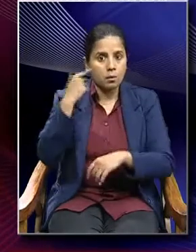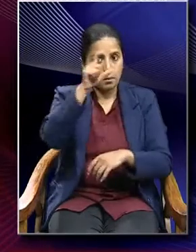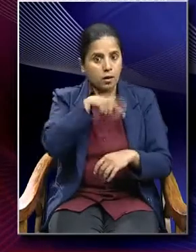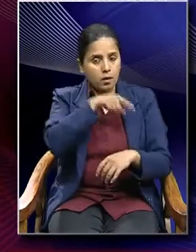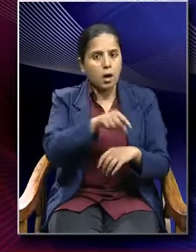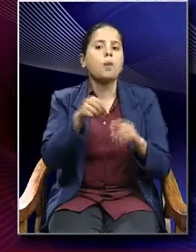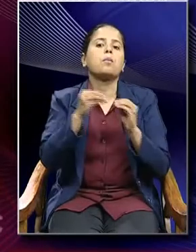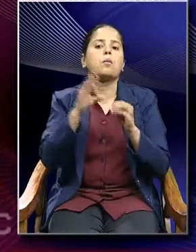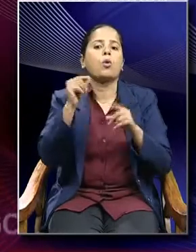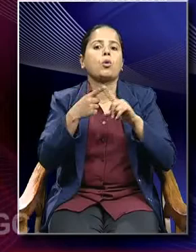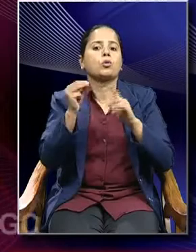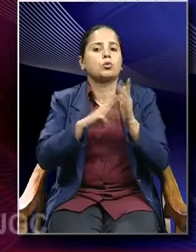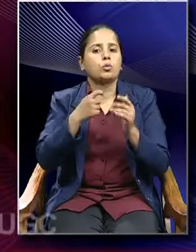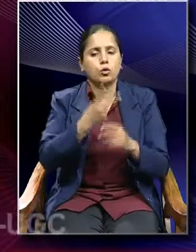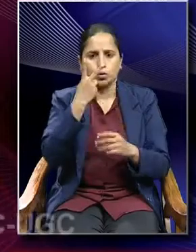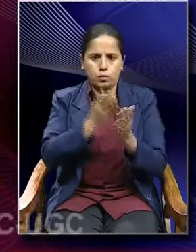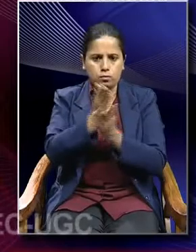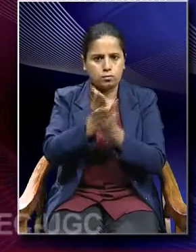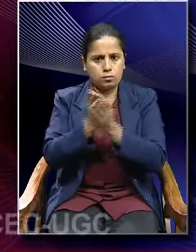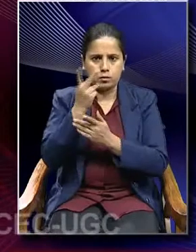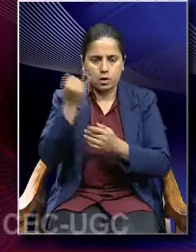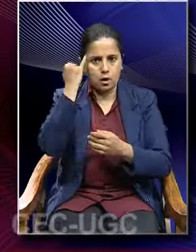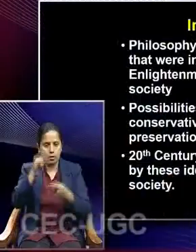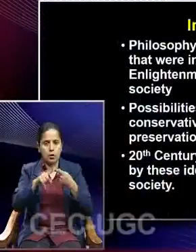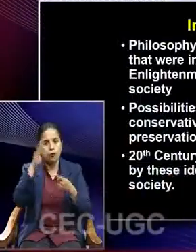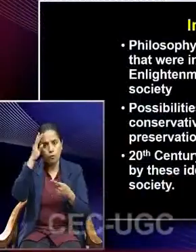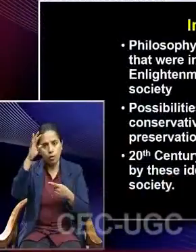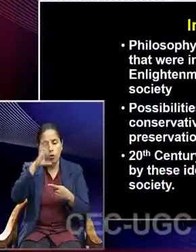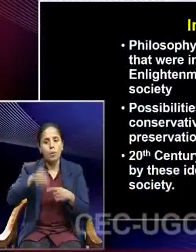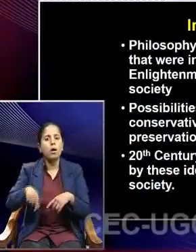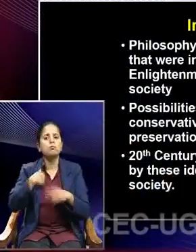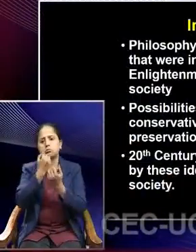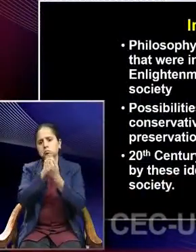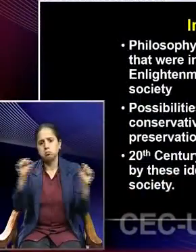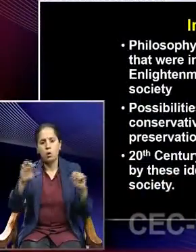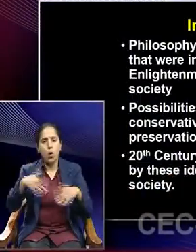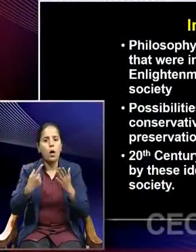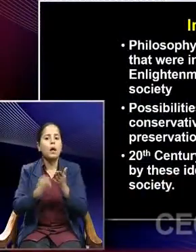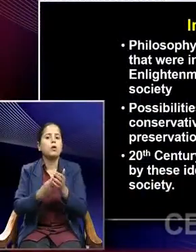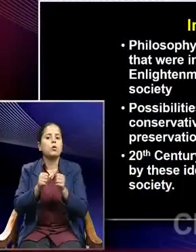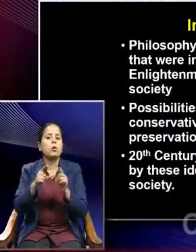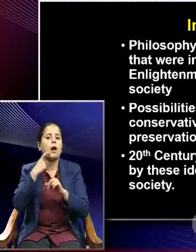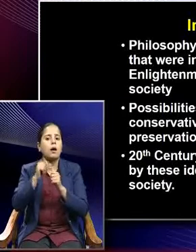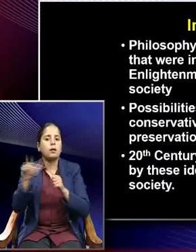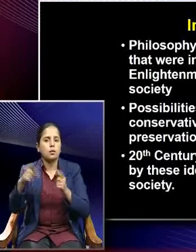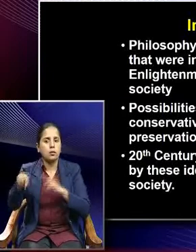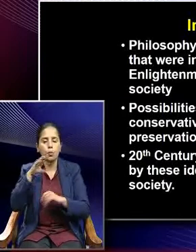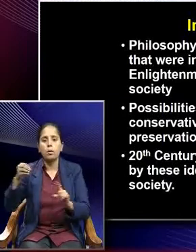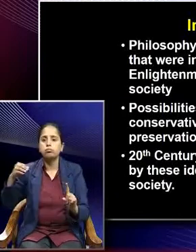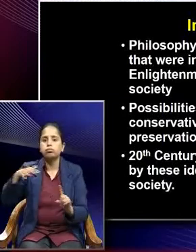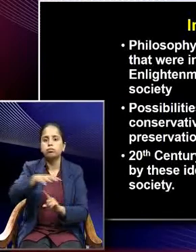ideologies. One was the philosophy of liberals and radicals that was influenced